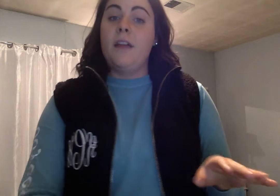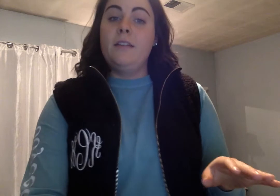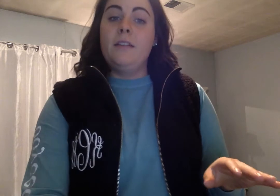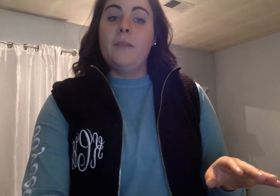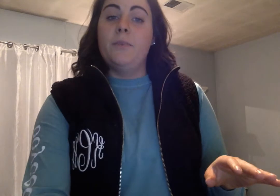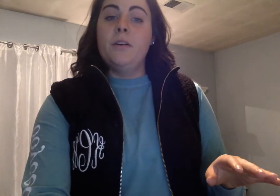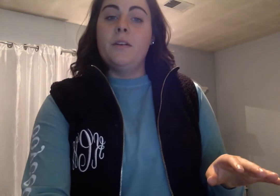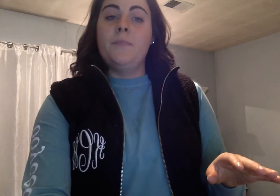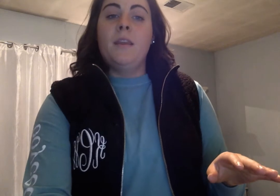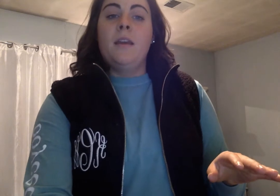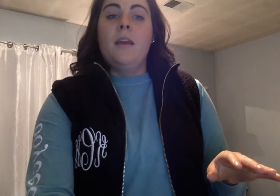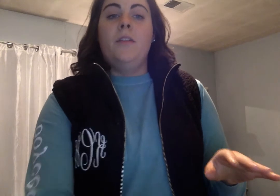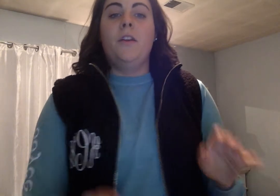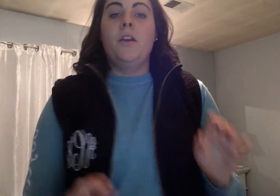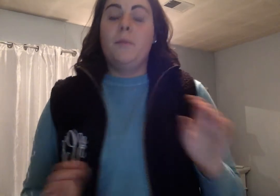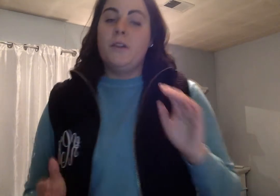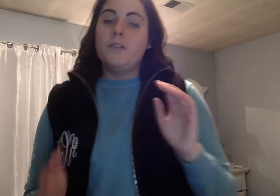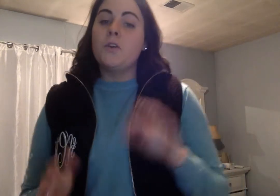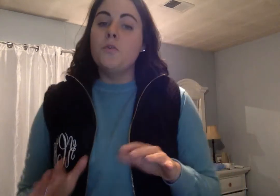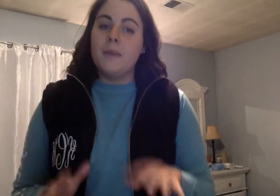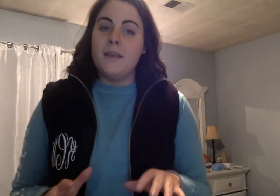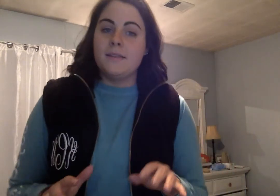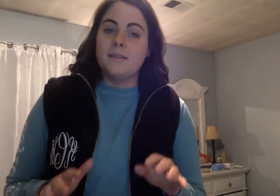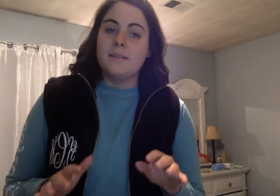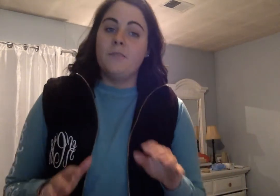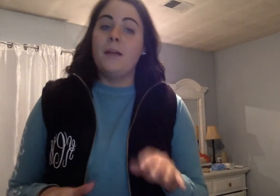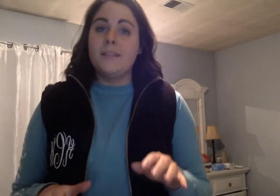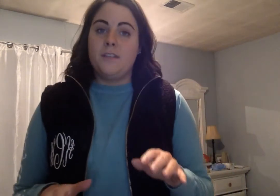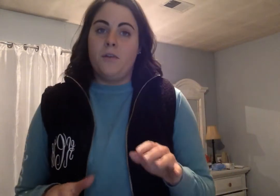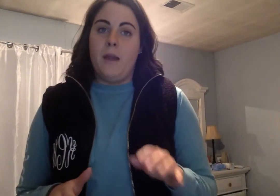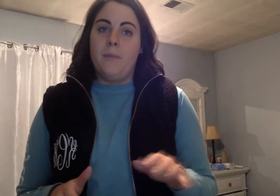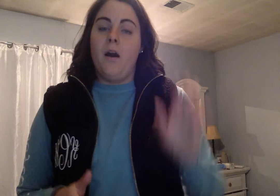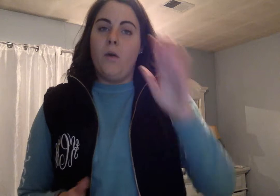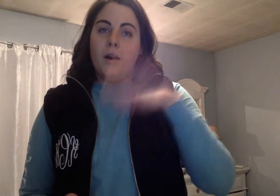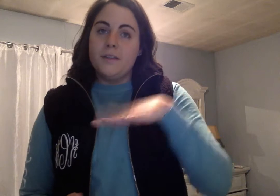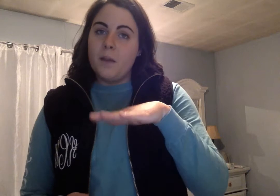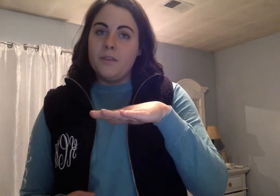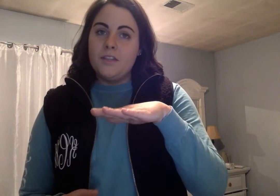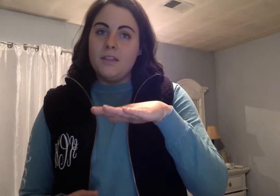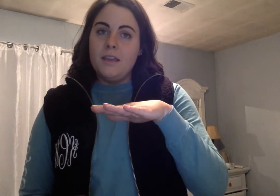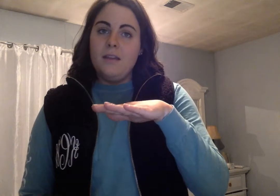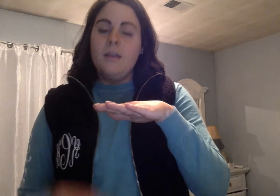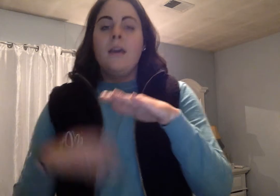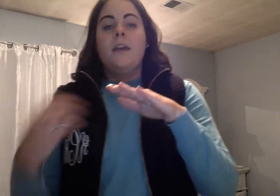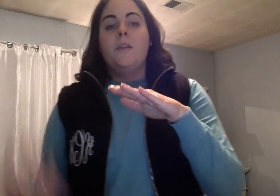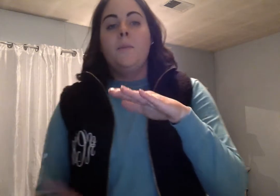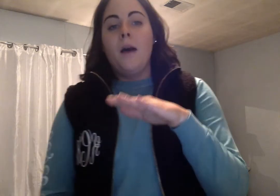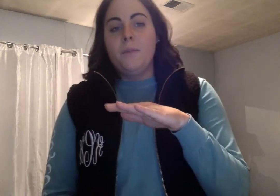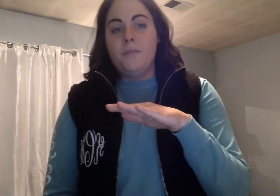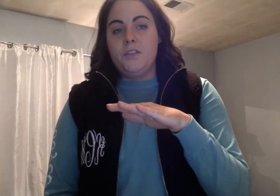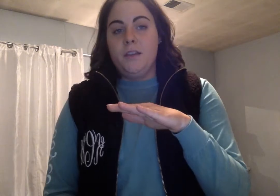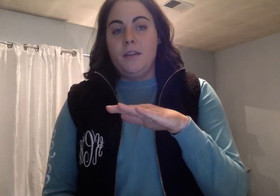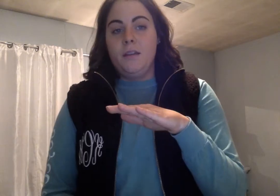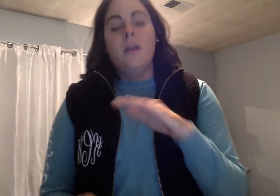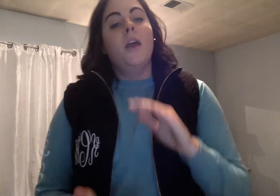flattened like a book. And then you're going to put two pieces of plastic wrap on top of the chicken and on the bottom of the chicken. And